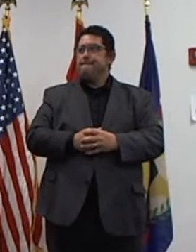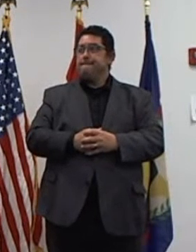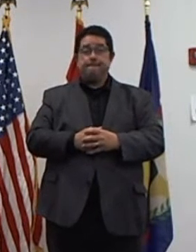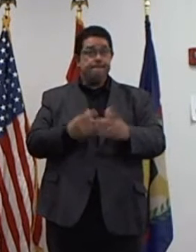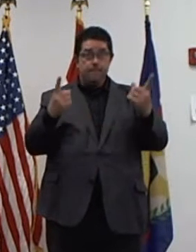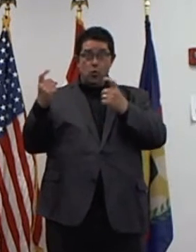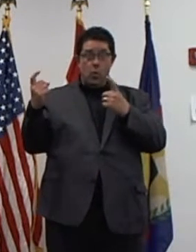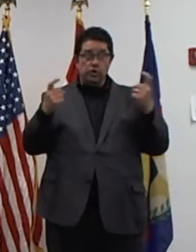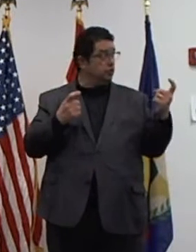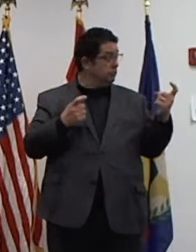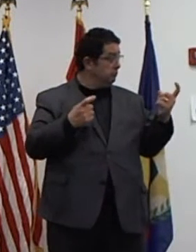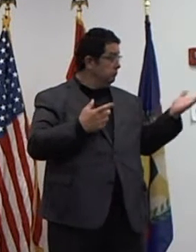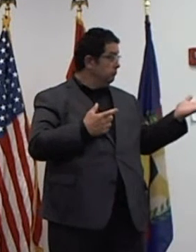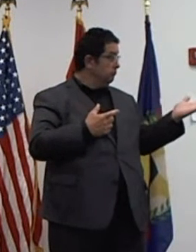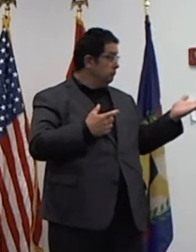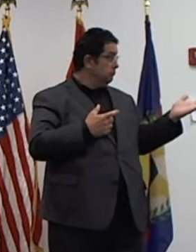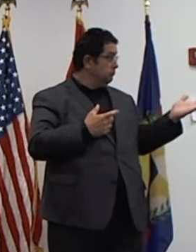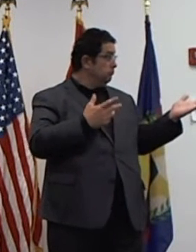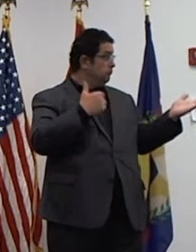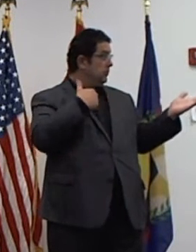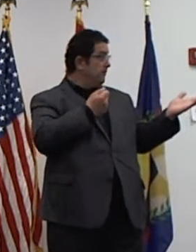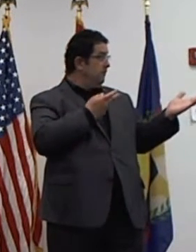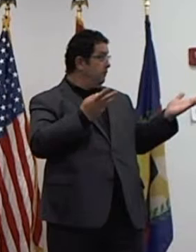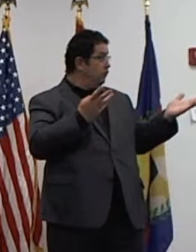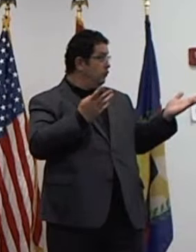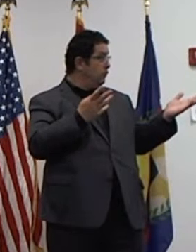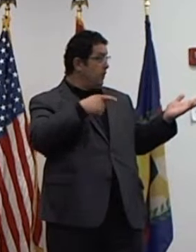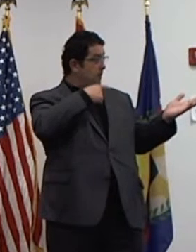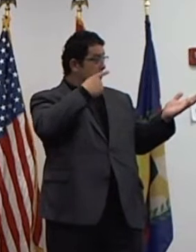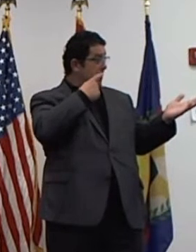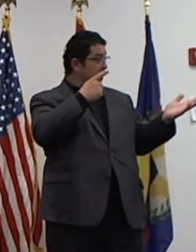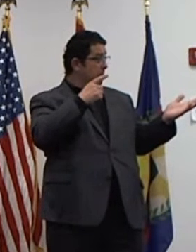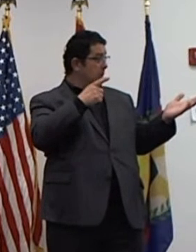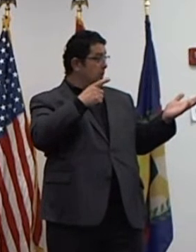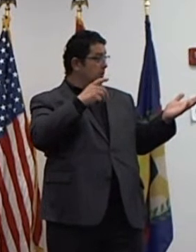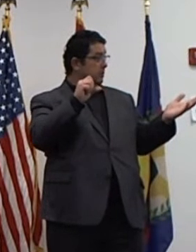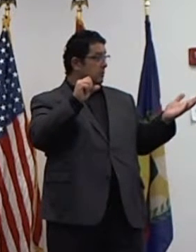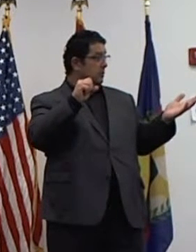Any questions? Doug? You have a couple from public radio.